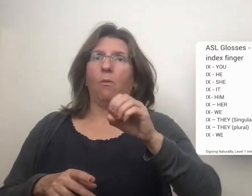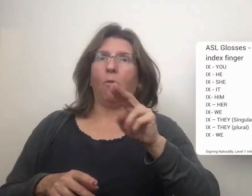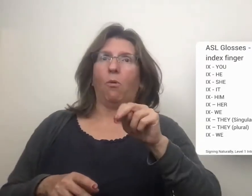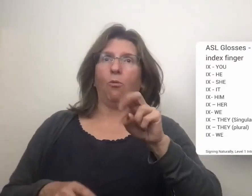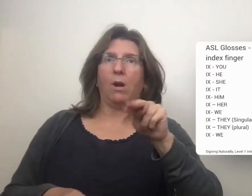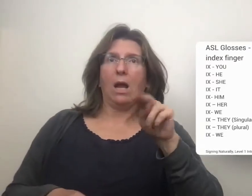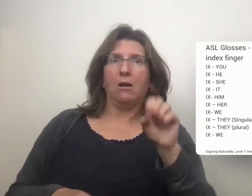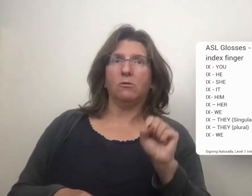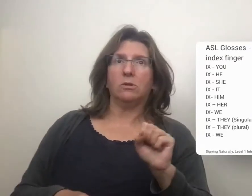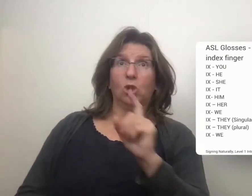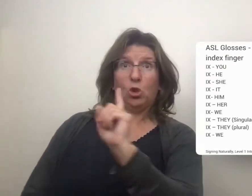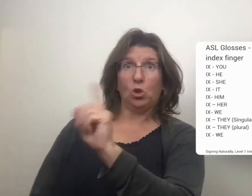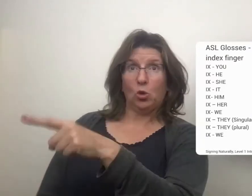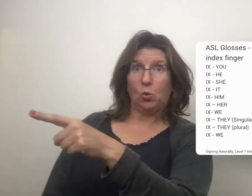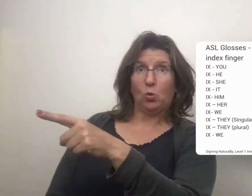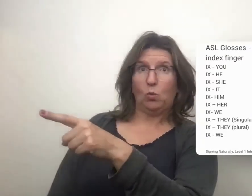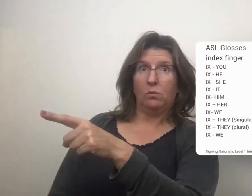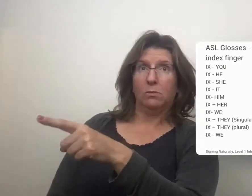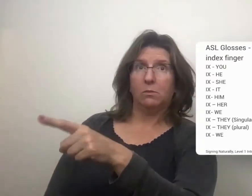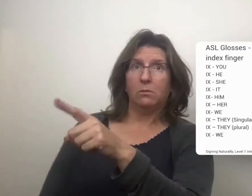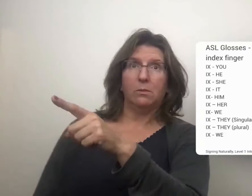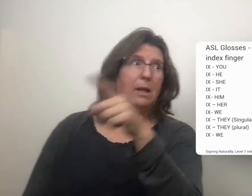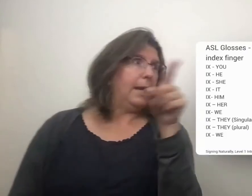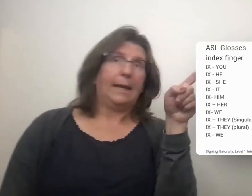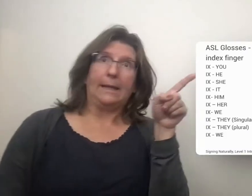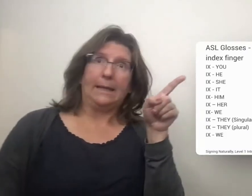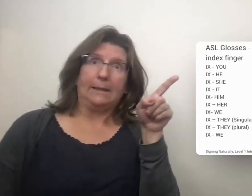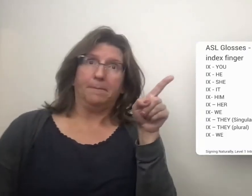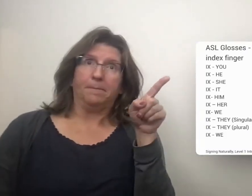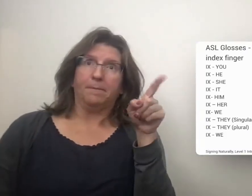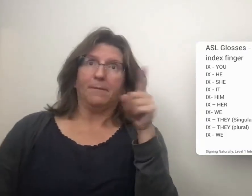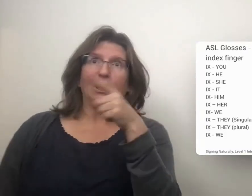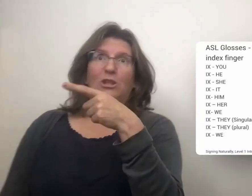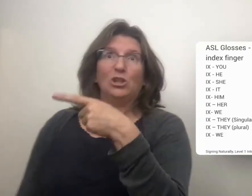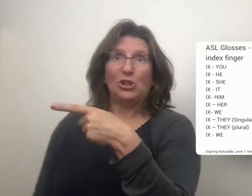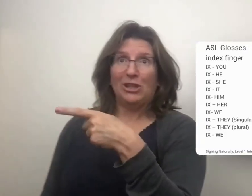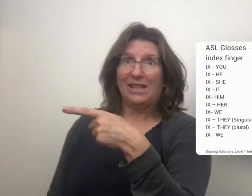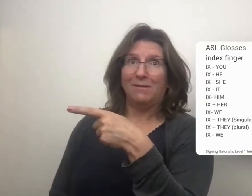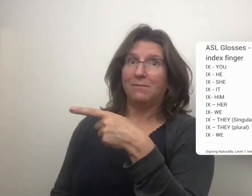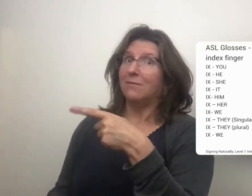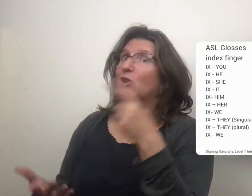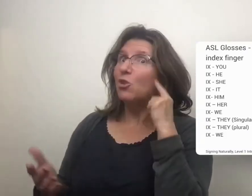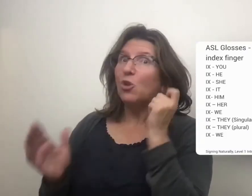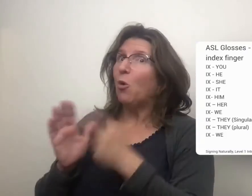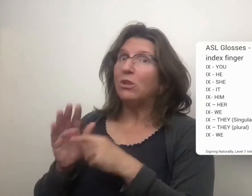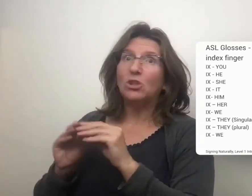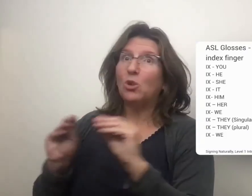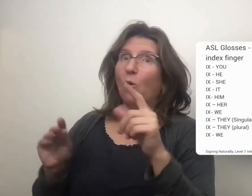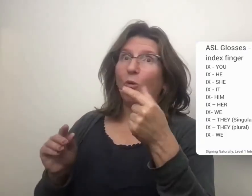So in this case, identifying pronouns, you, he or she. You'll notice since it's just